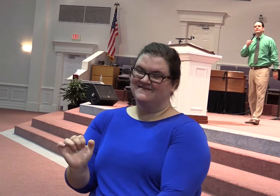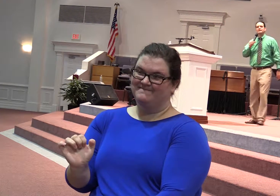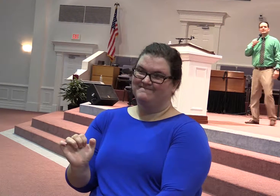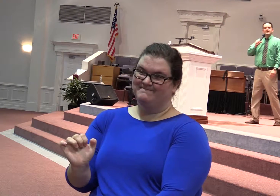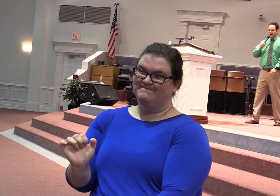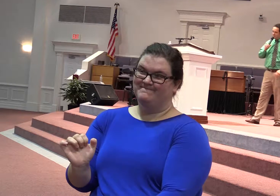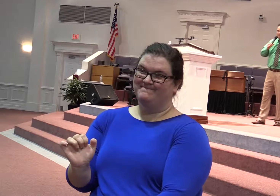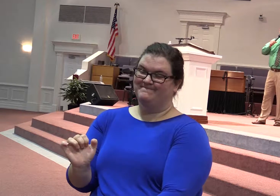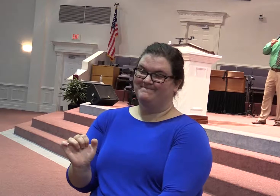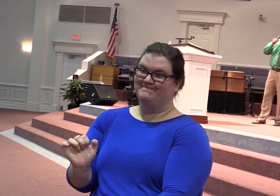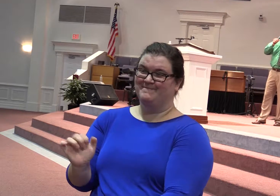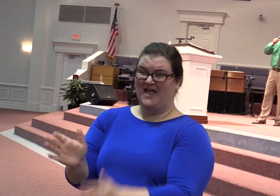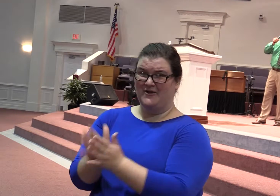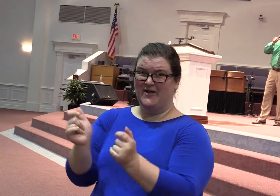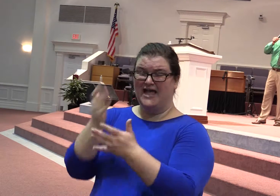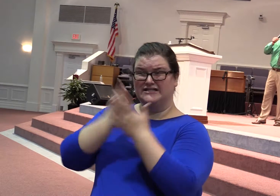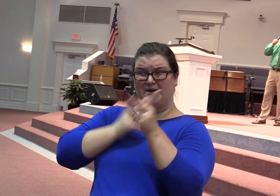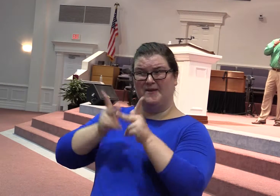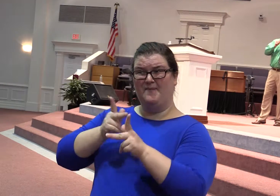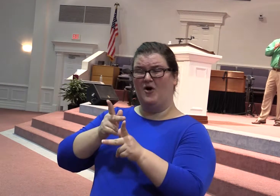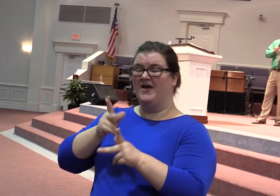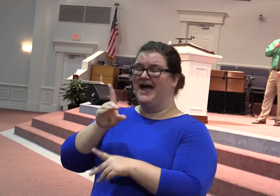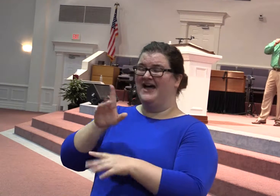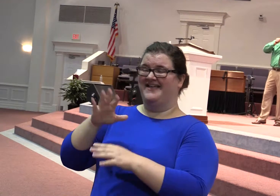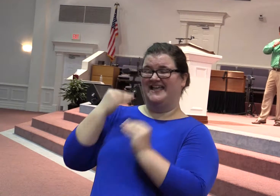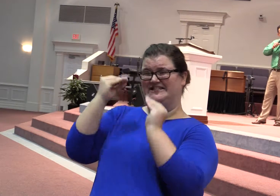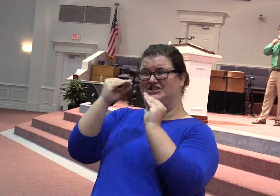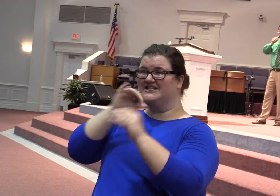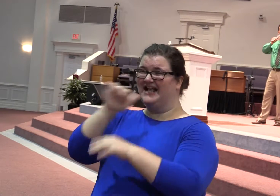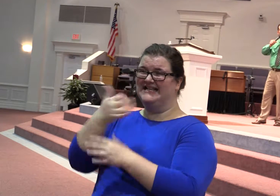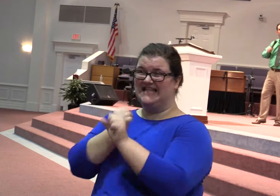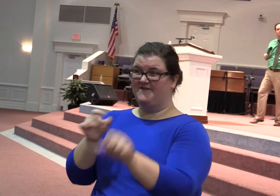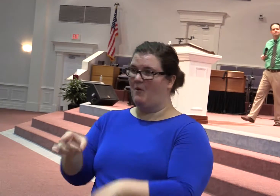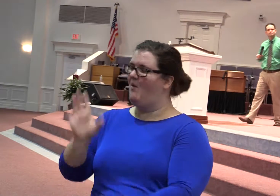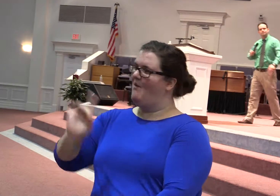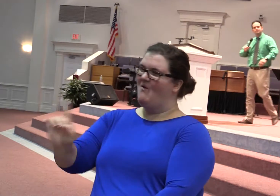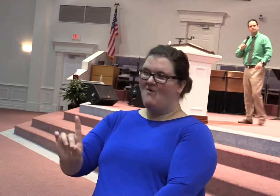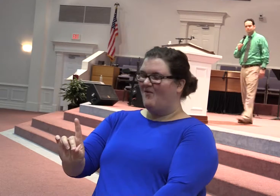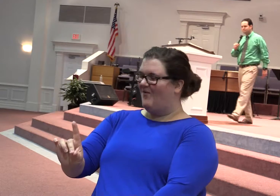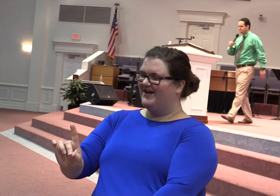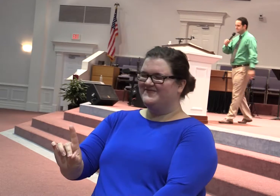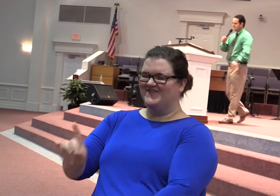Hallelujah. Some people say doctrine won't save you. The doctrine will save you.